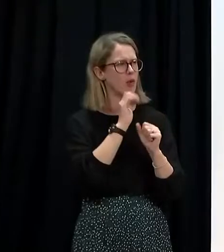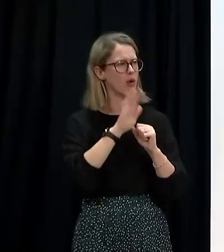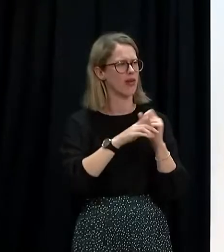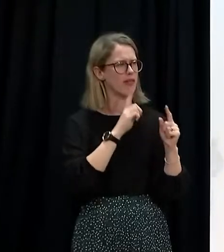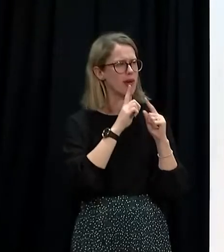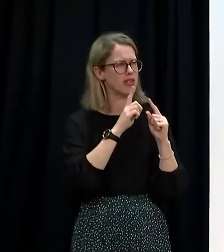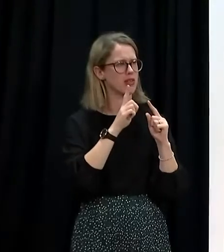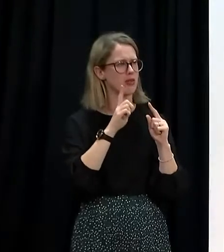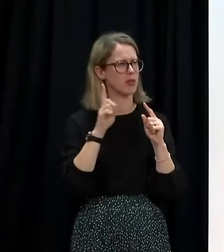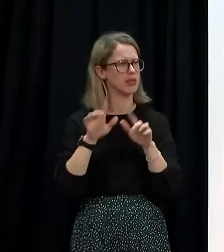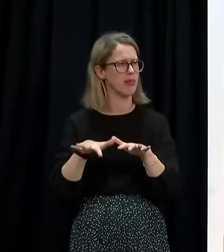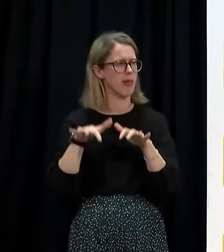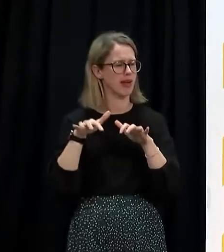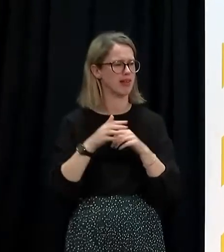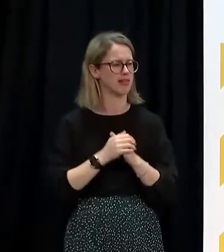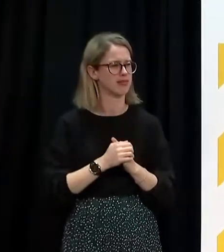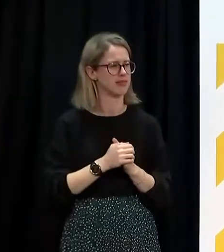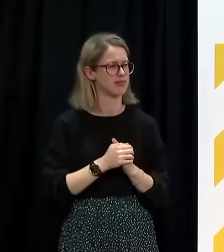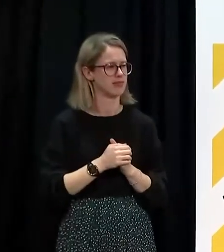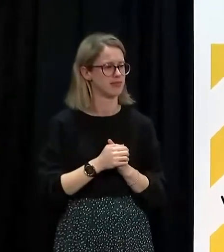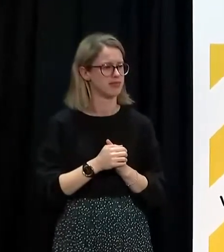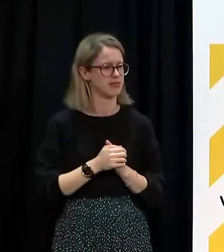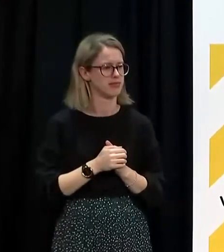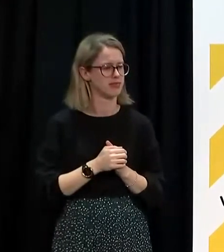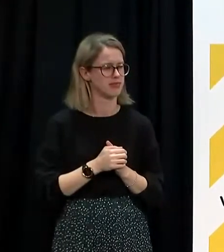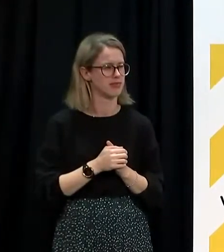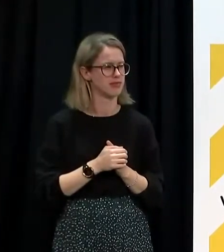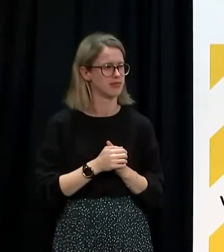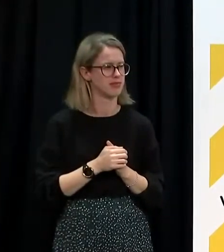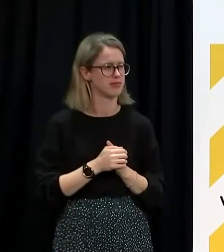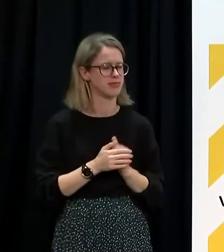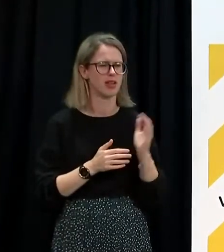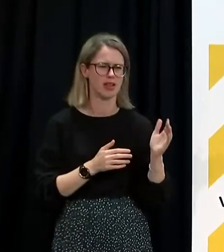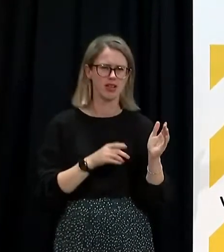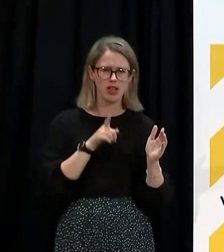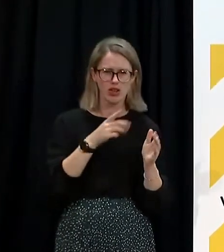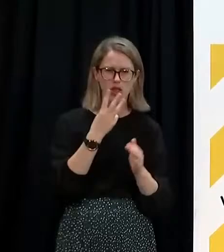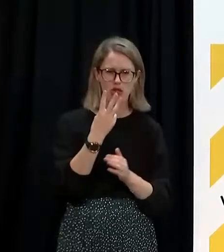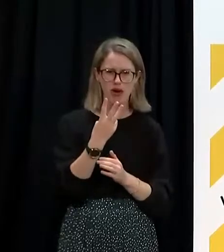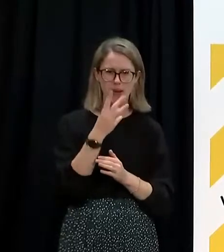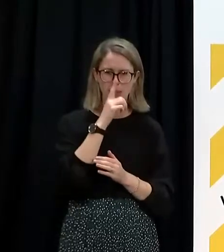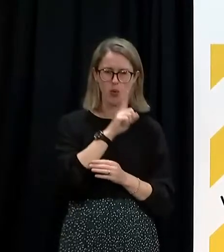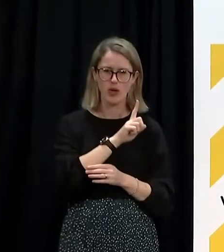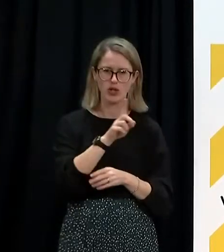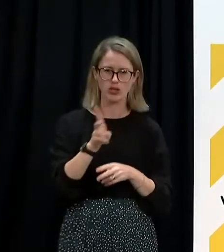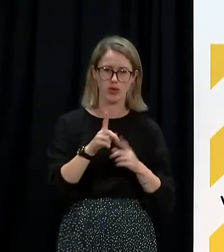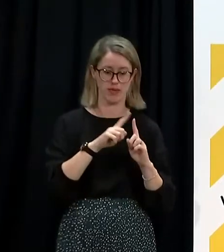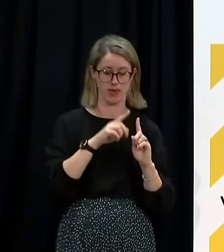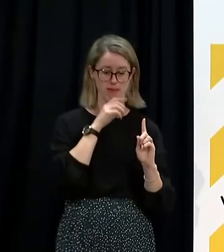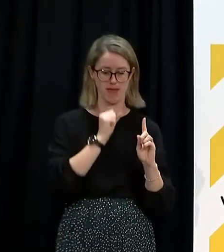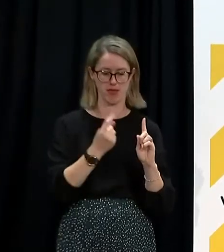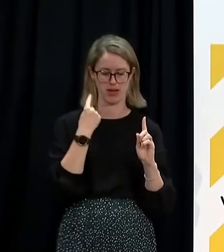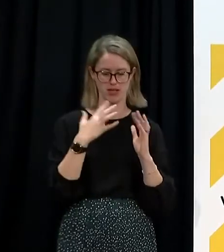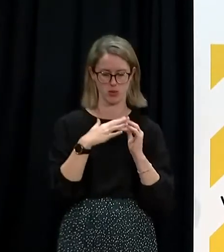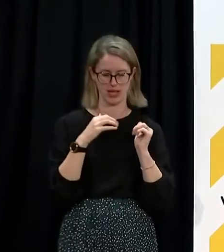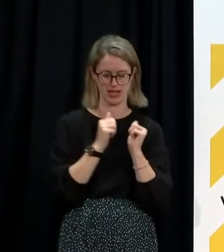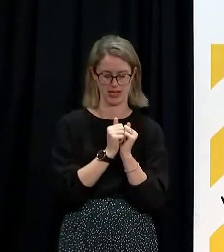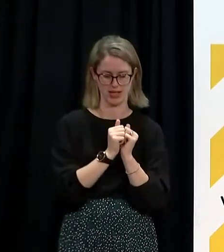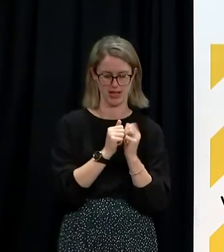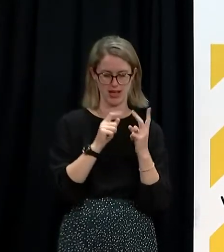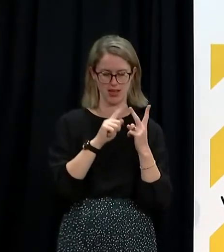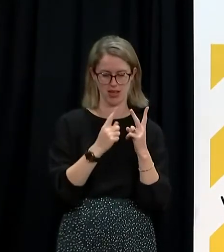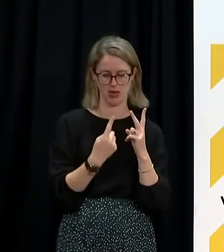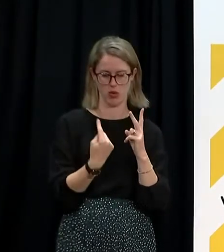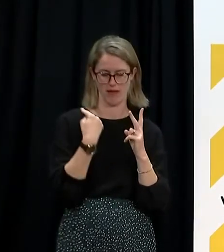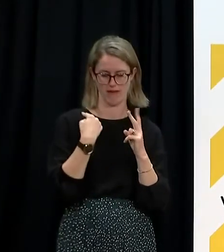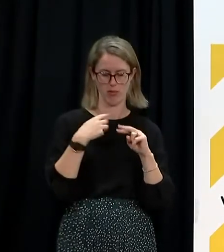information that's in the public domain. So I'm assuming that the 3 Middlemore cases include the gentleman from last weekend, the one we announced on Friday,